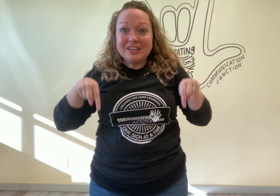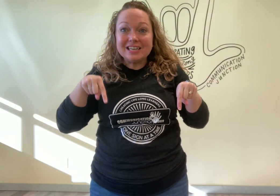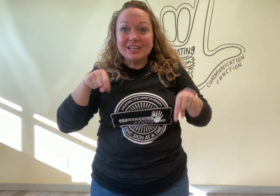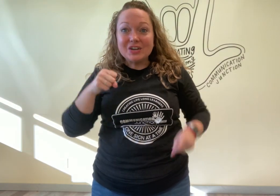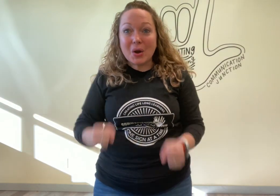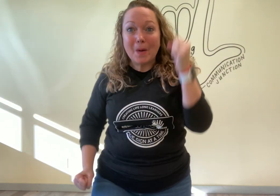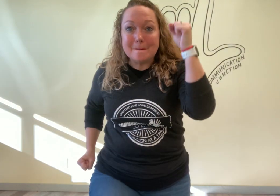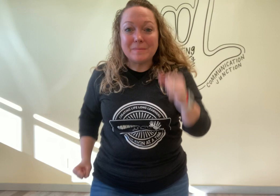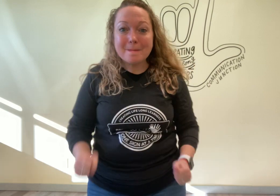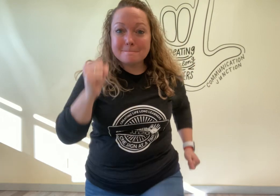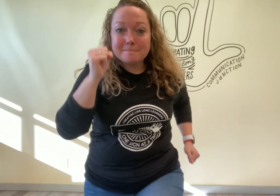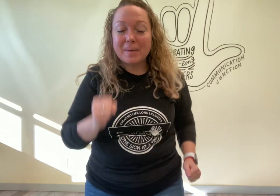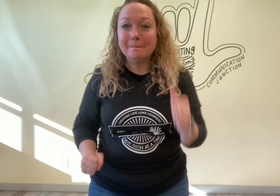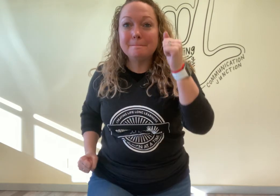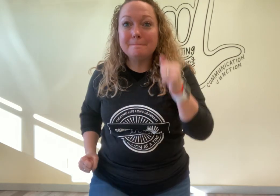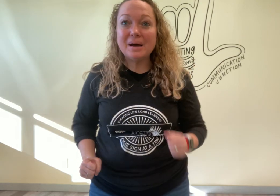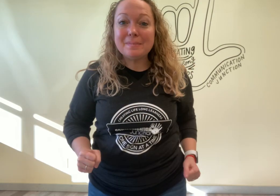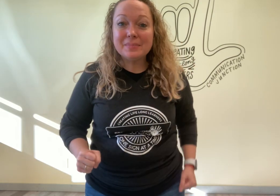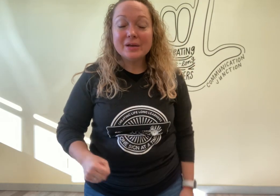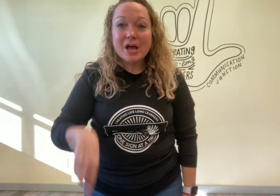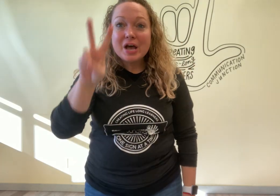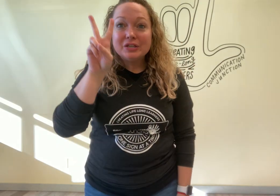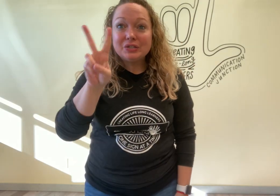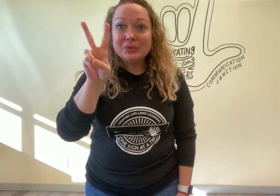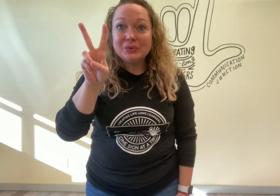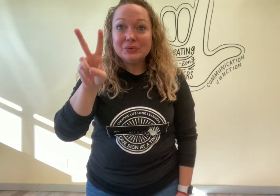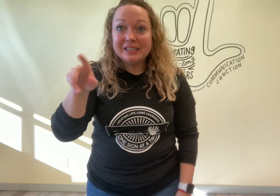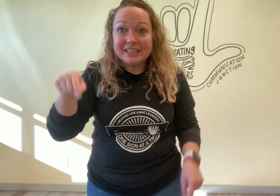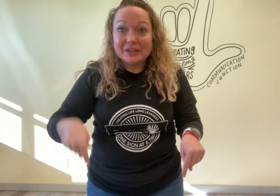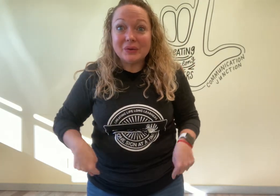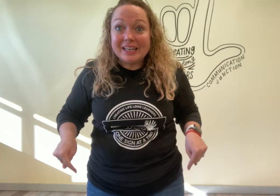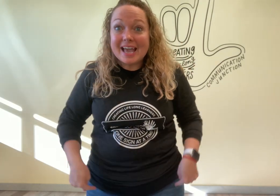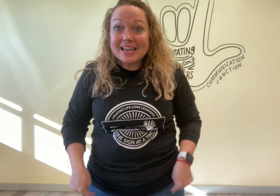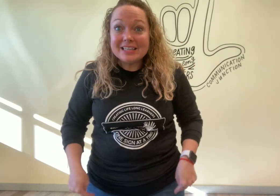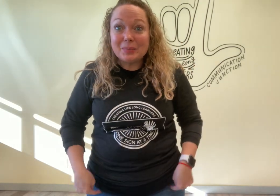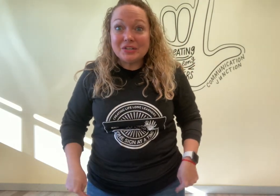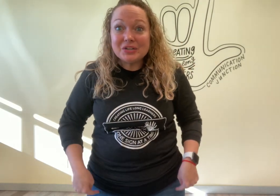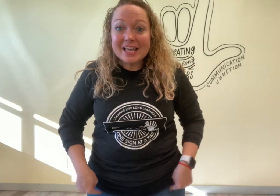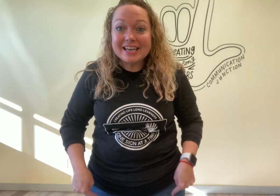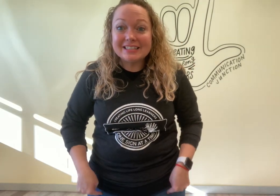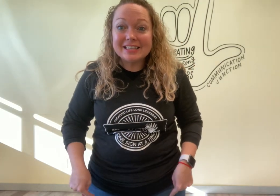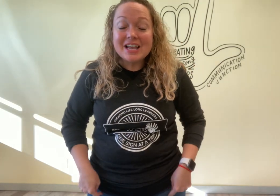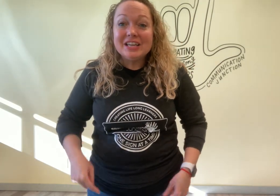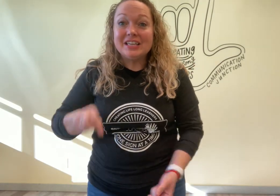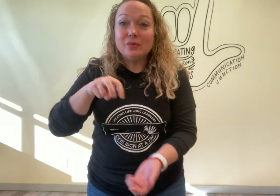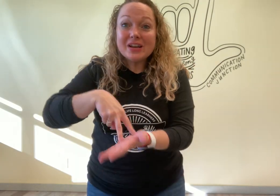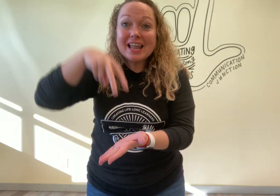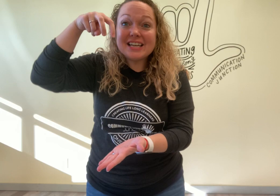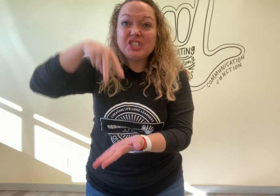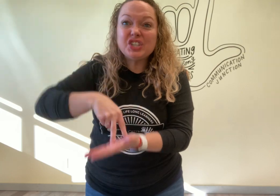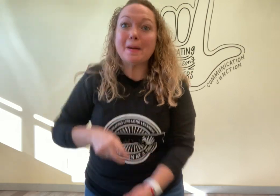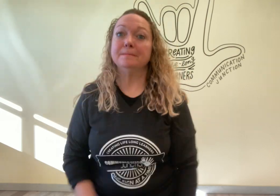feet go bump, bump, bump. 2 little legs, point to your legs. Give 1 last jump,